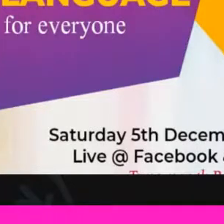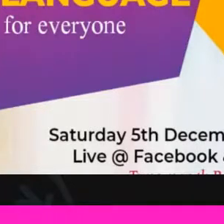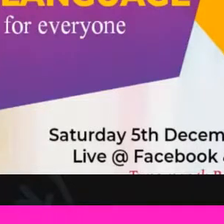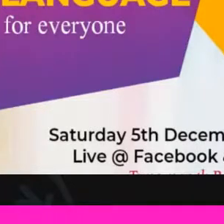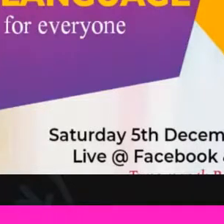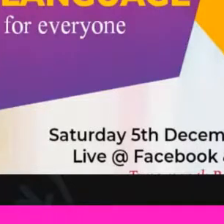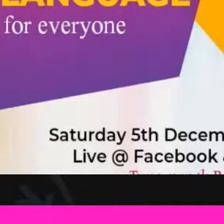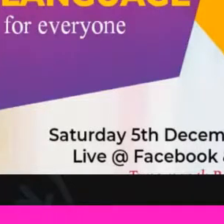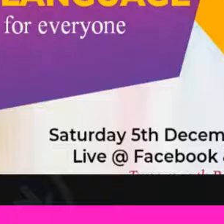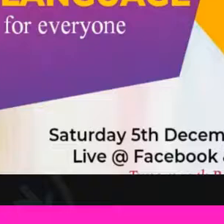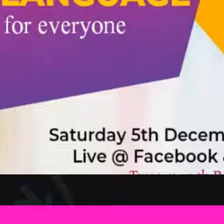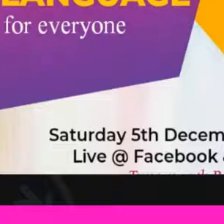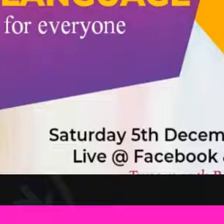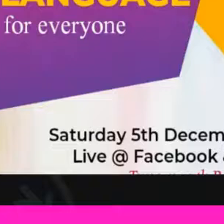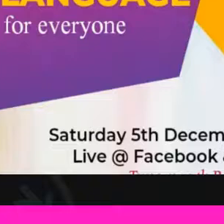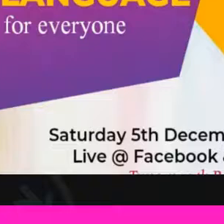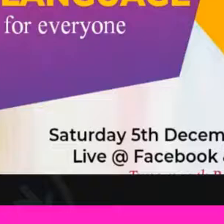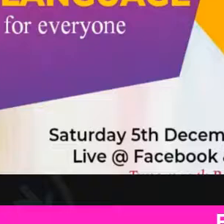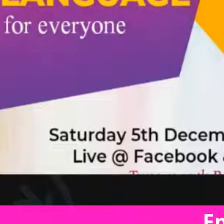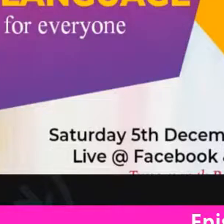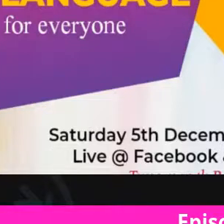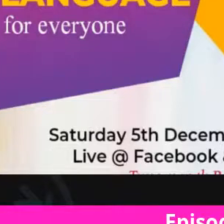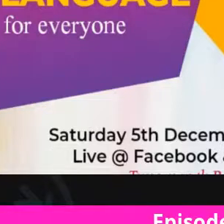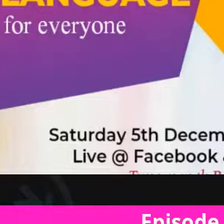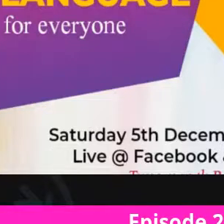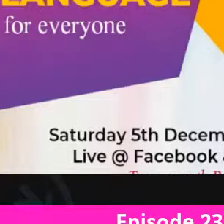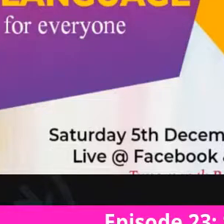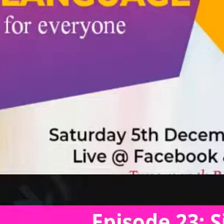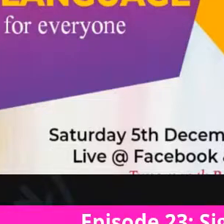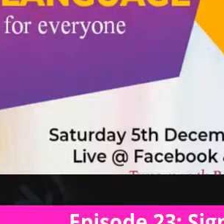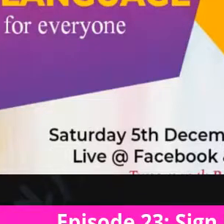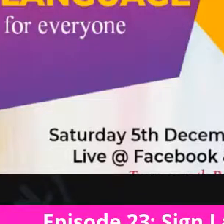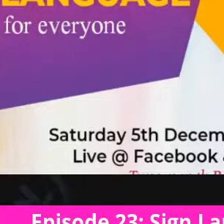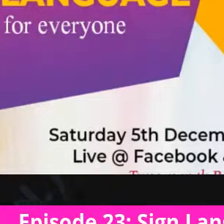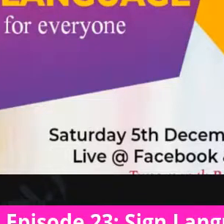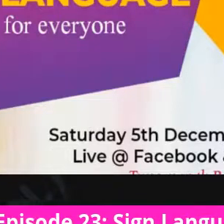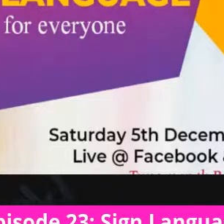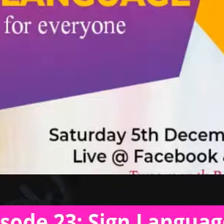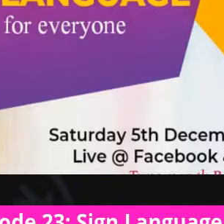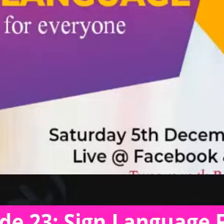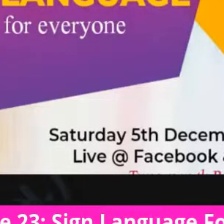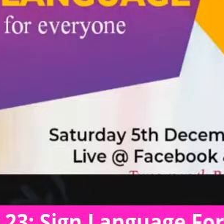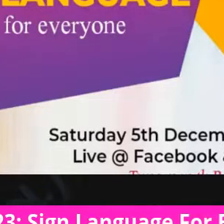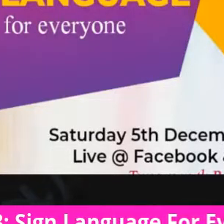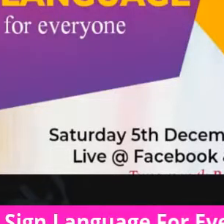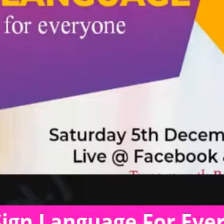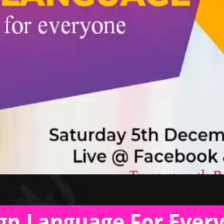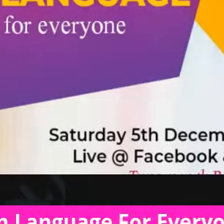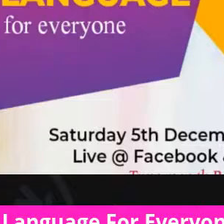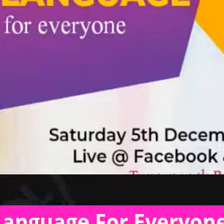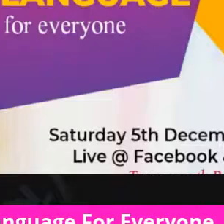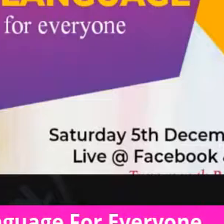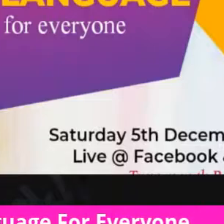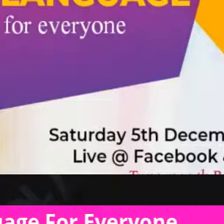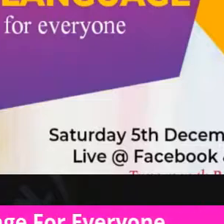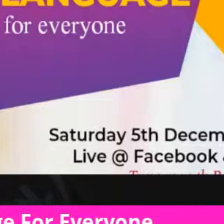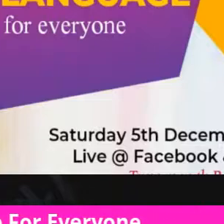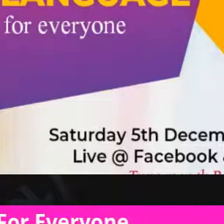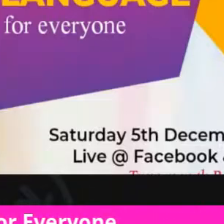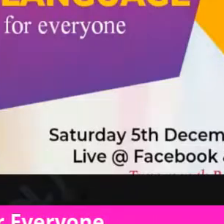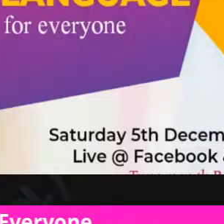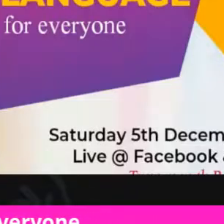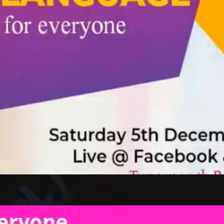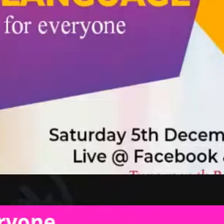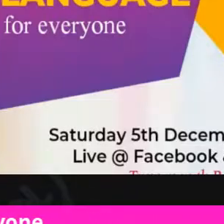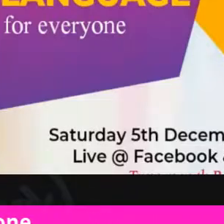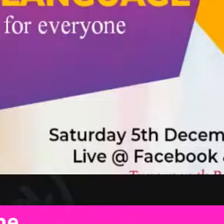developing countries, and they are using more than 300 different sign languages. And speaking about our title, Sign Language